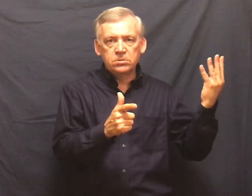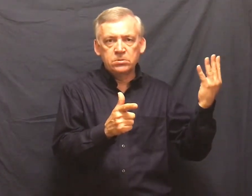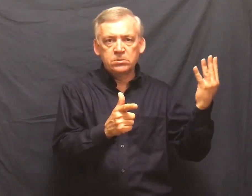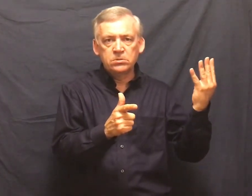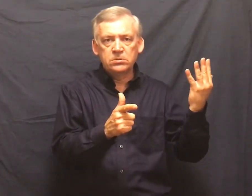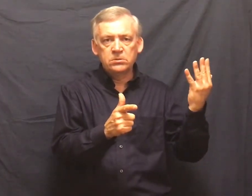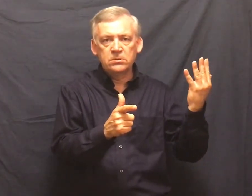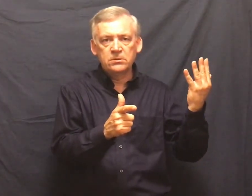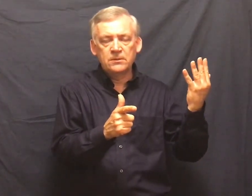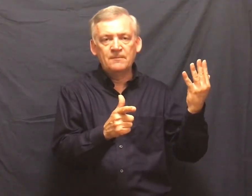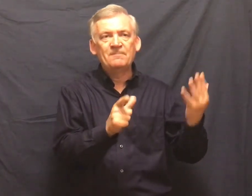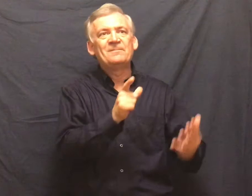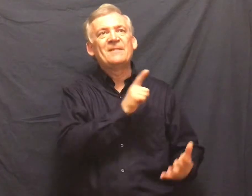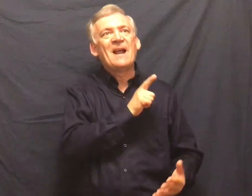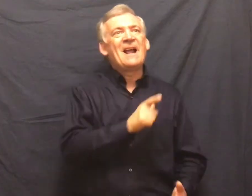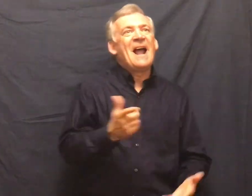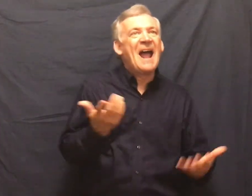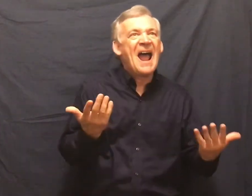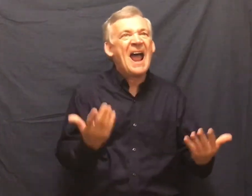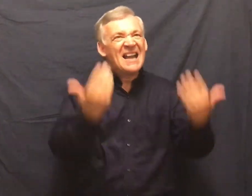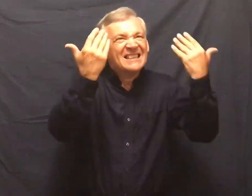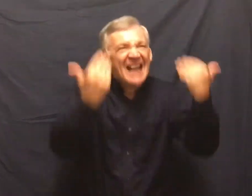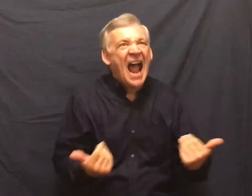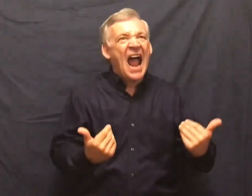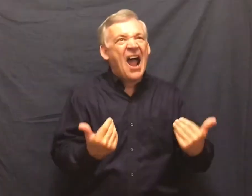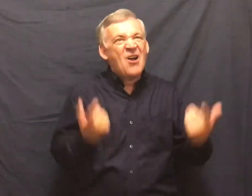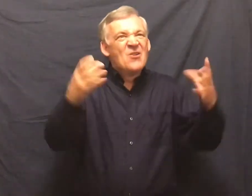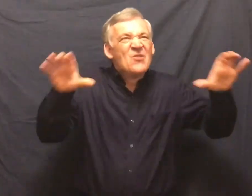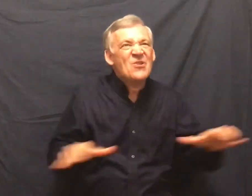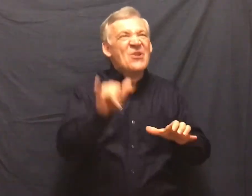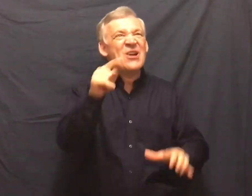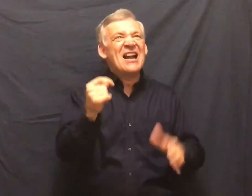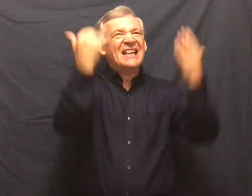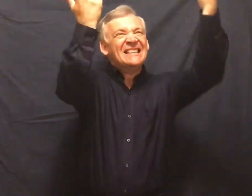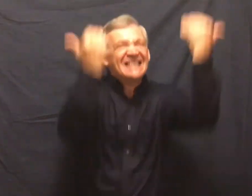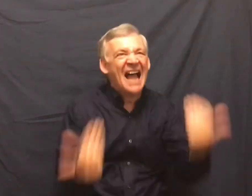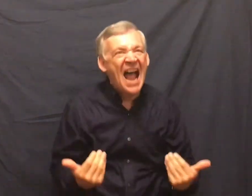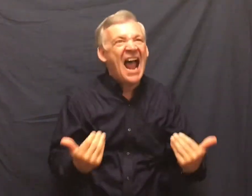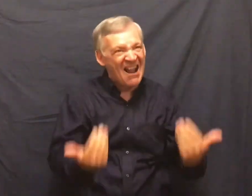Lenny begged, let's do it now. Let's get that place now.